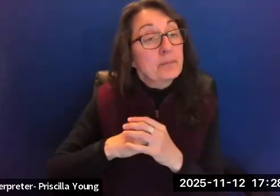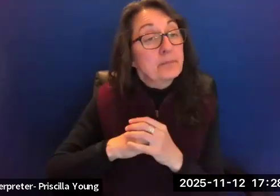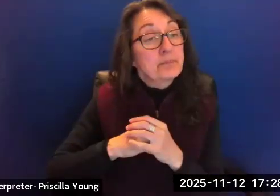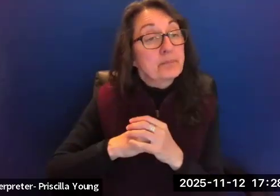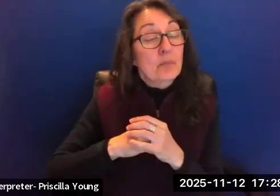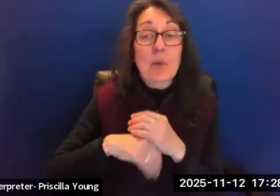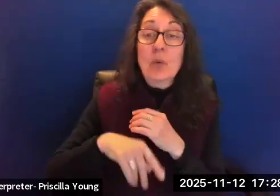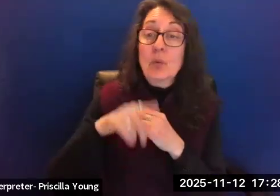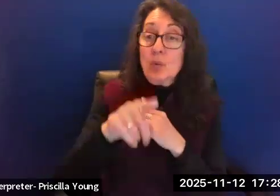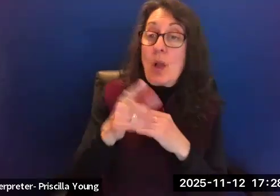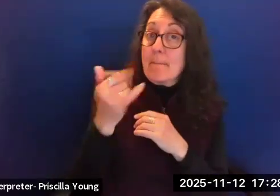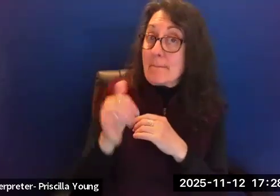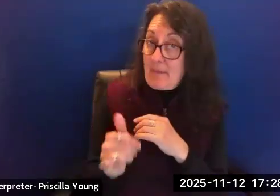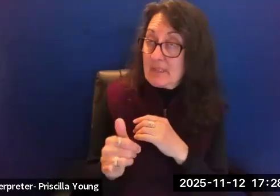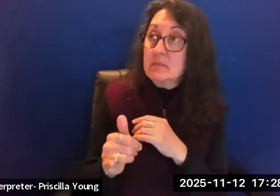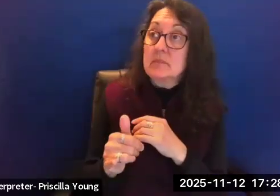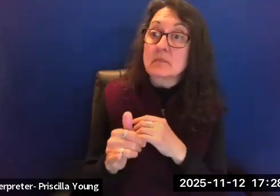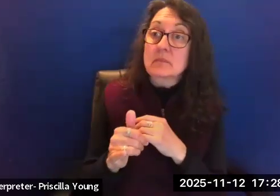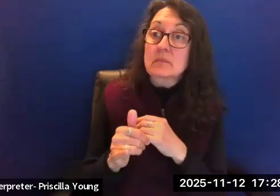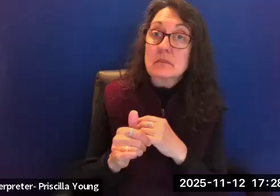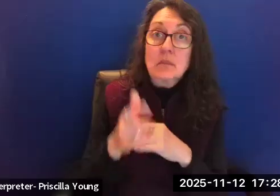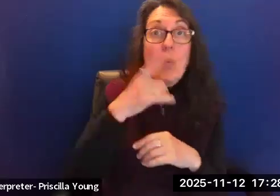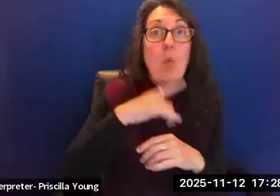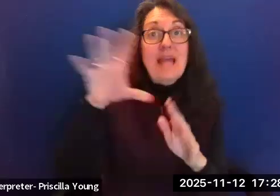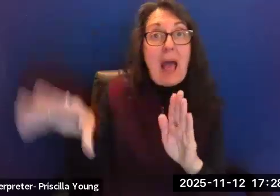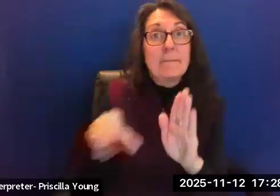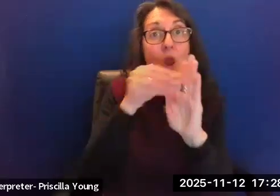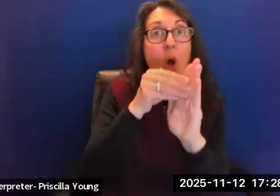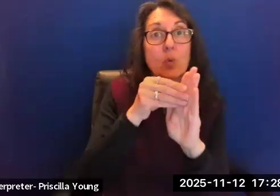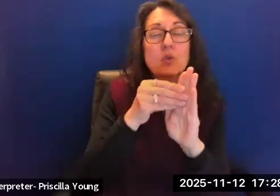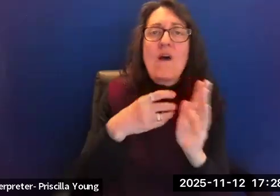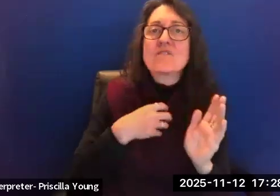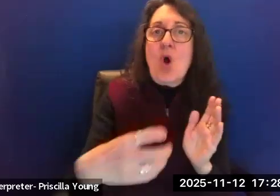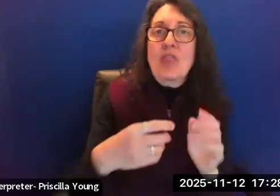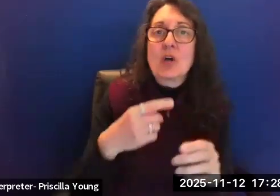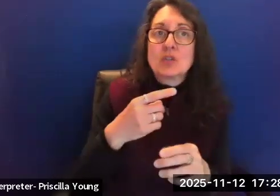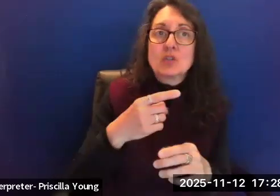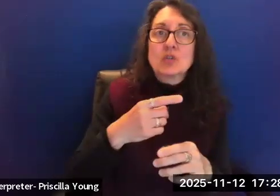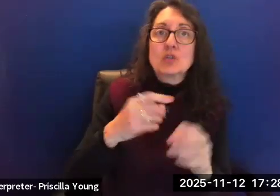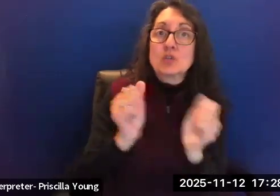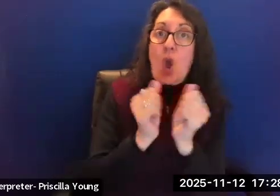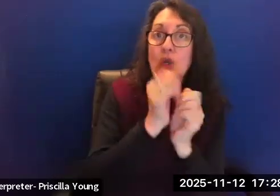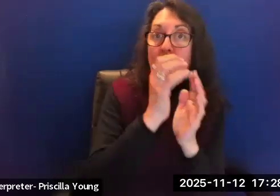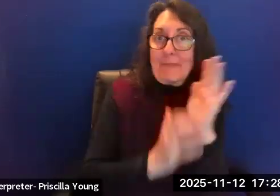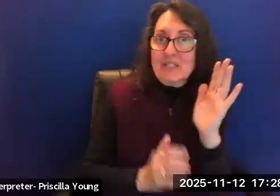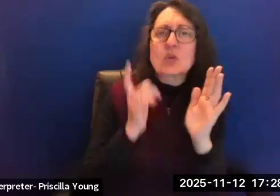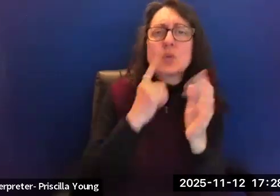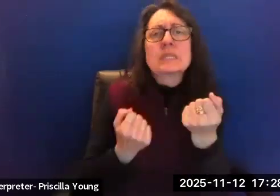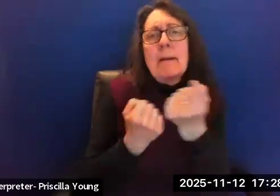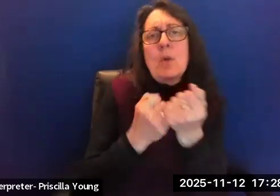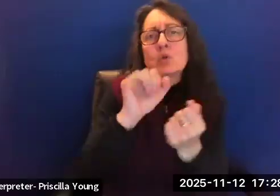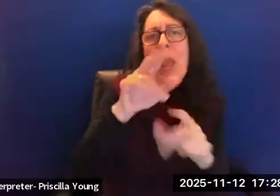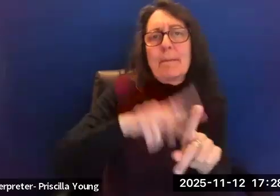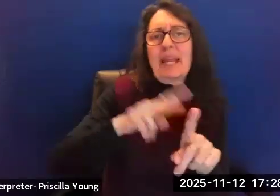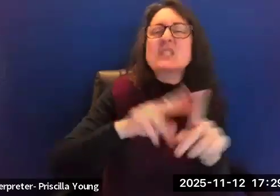You might also upload some further documents as supporting information in your application. Mary will get to